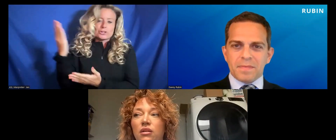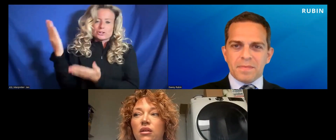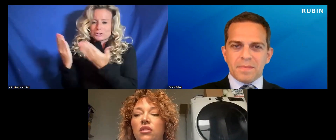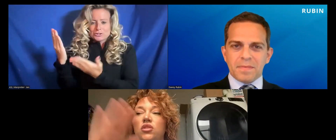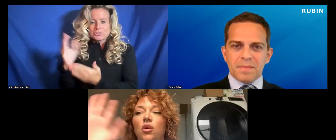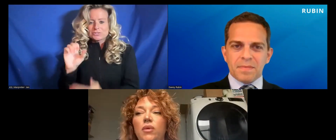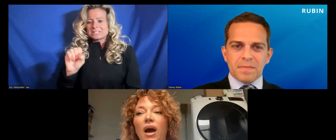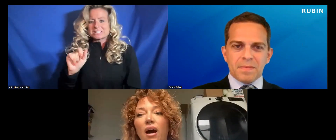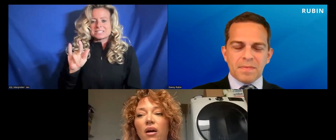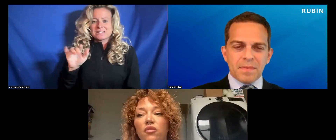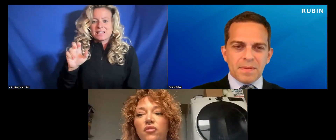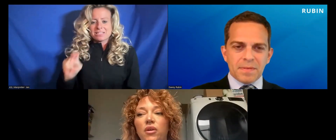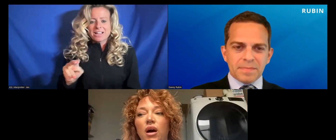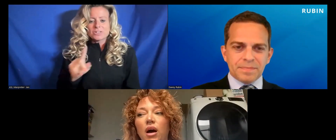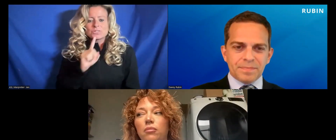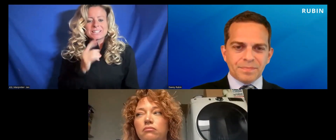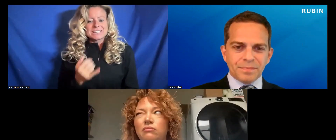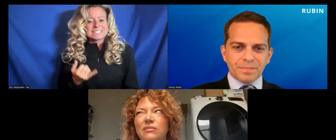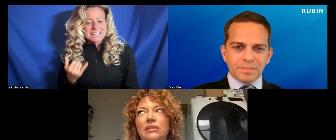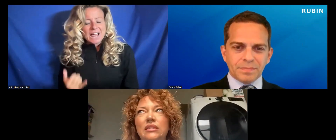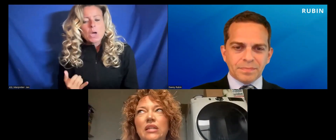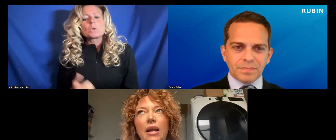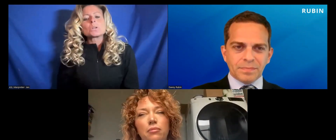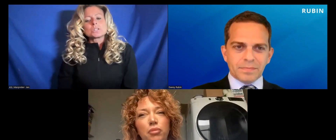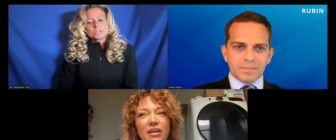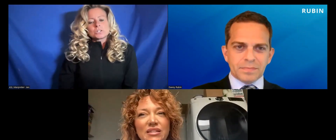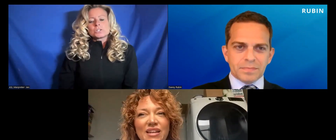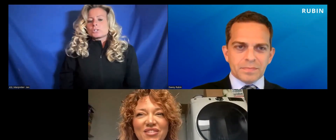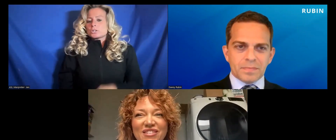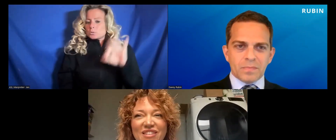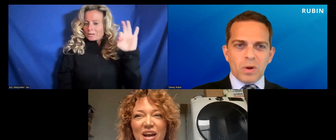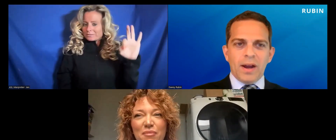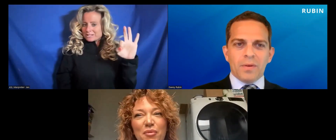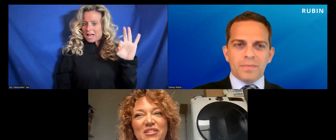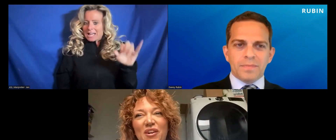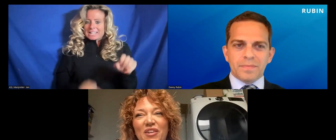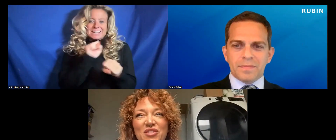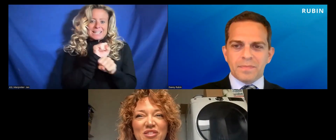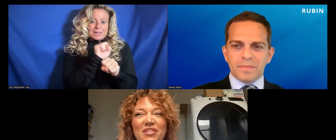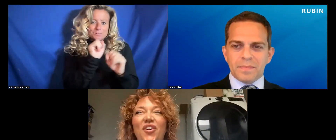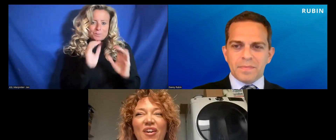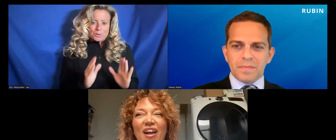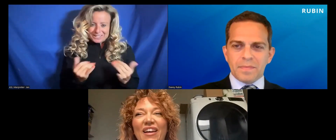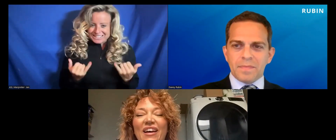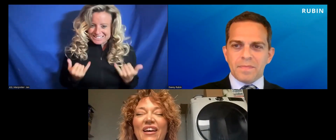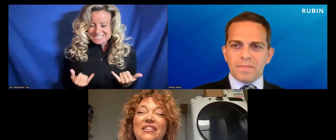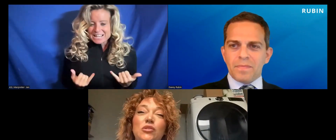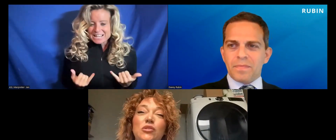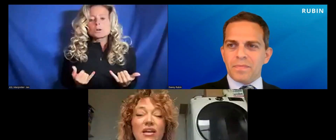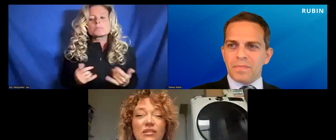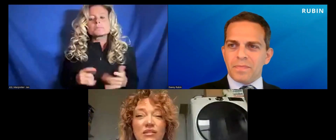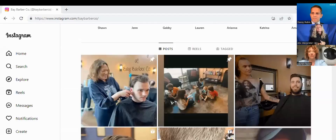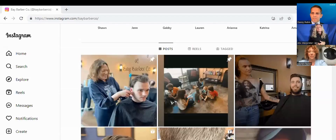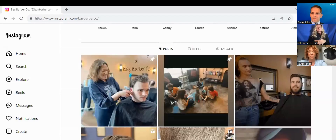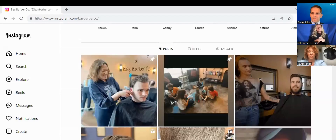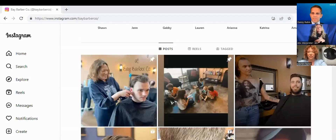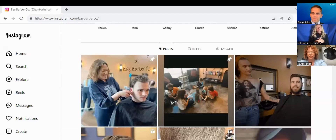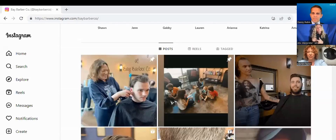salon. So we have 9 employees now at this time. And wow. We started out just her and I in a